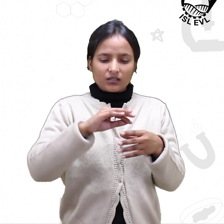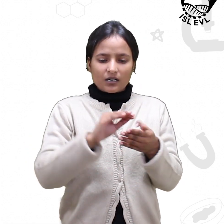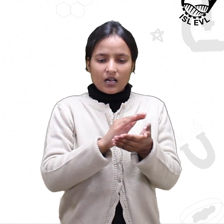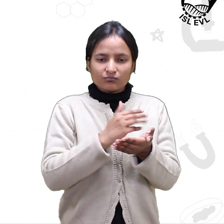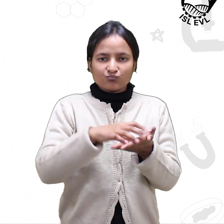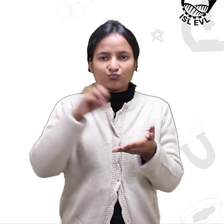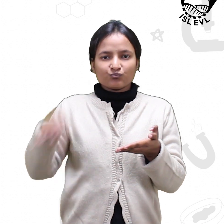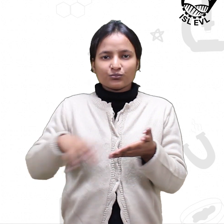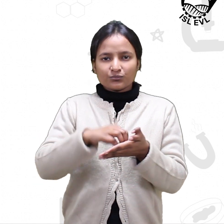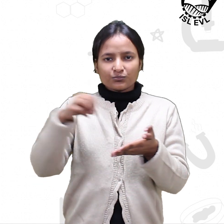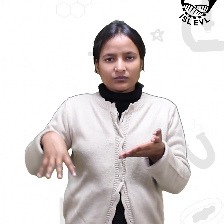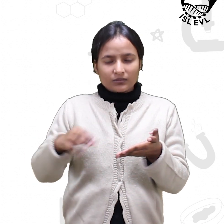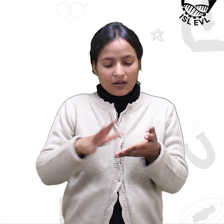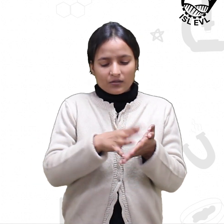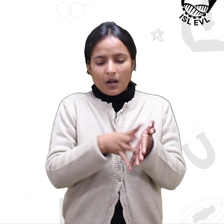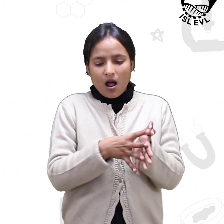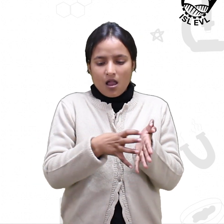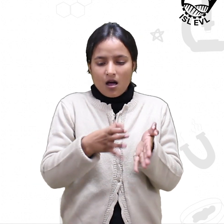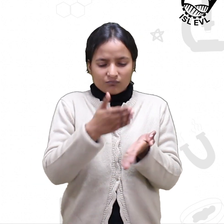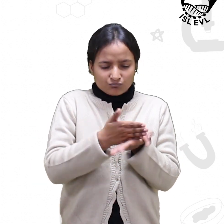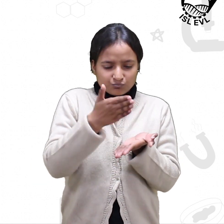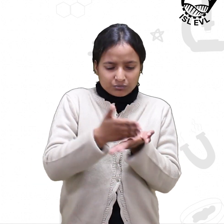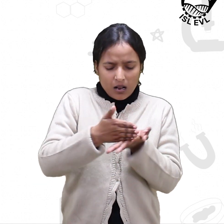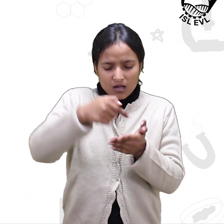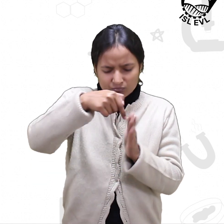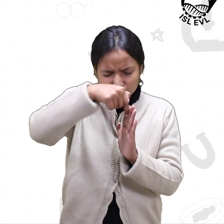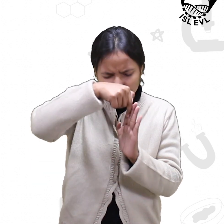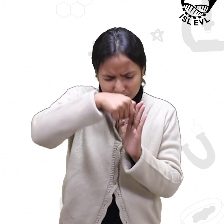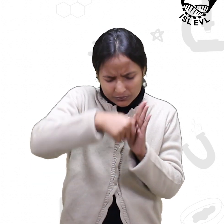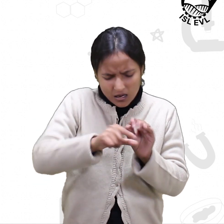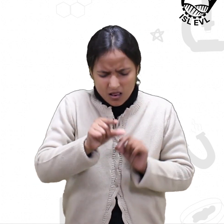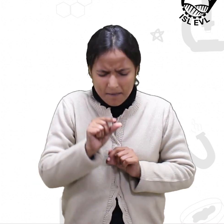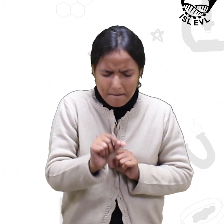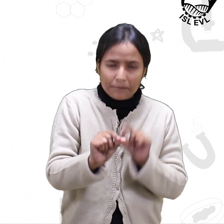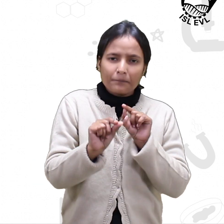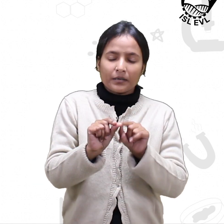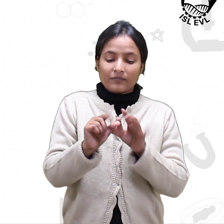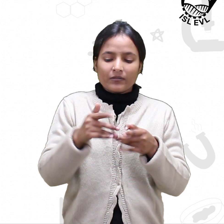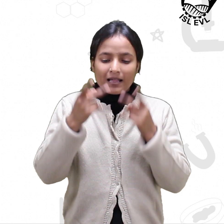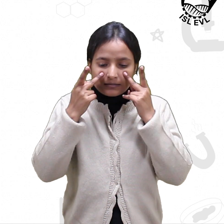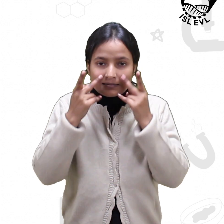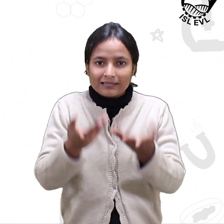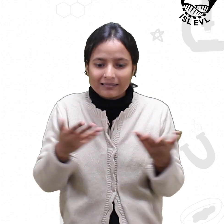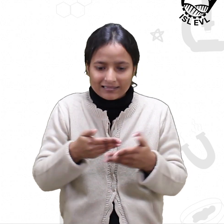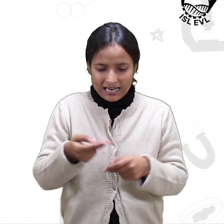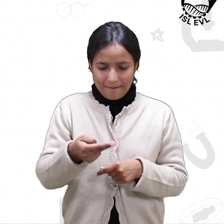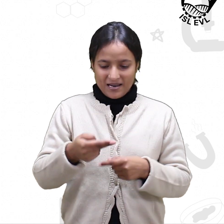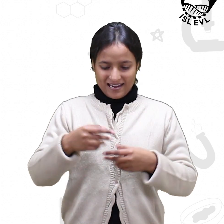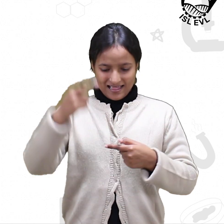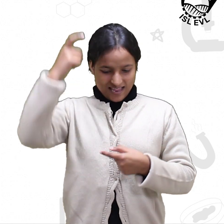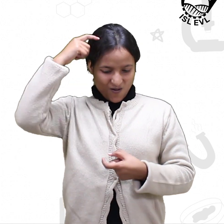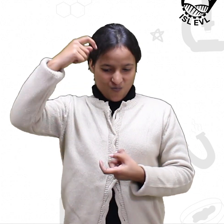stereotypic organization. So larva after larva after larva, you can dissect out, and they have the exact same,